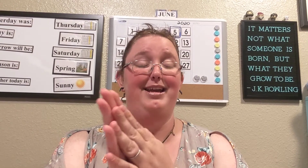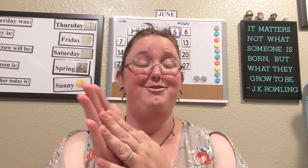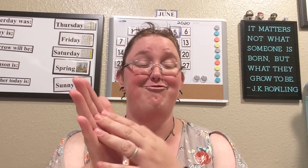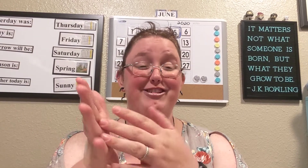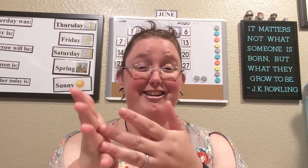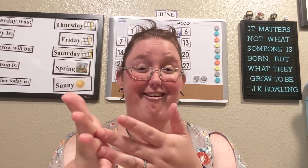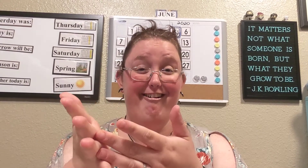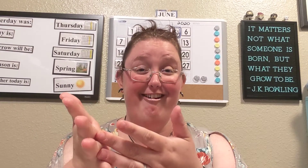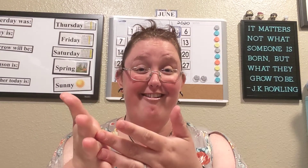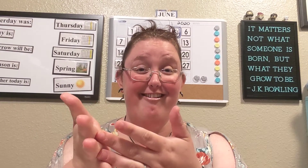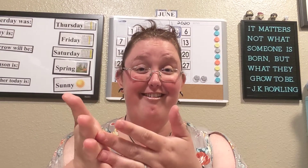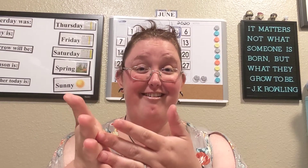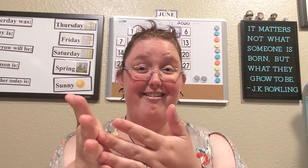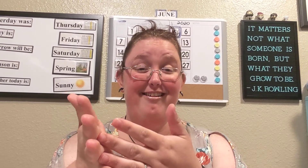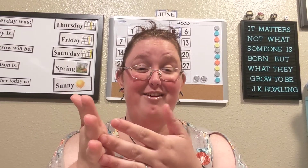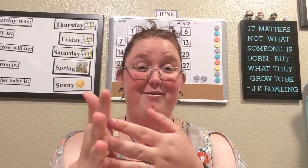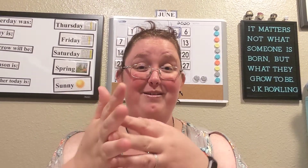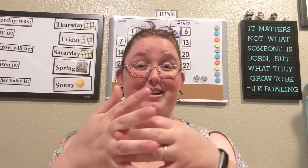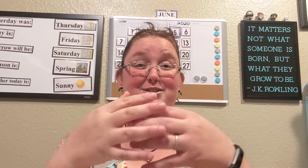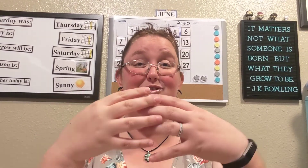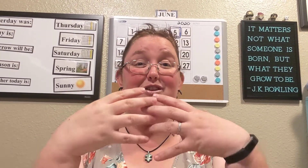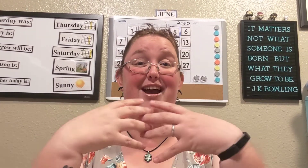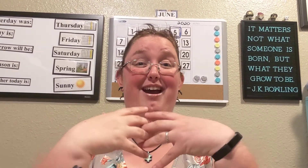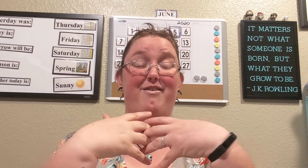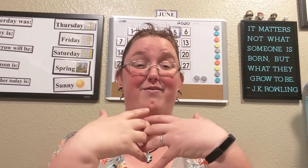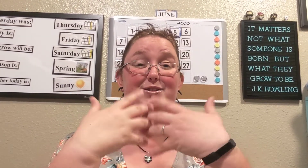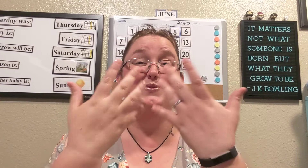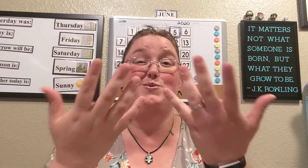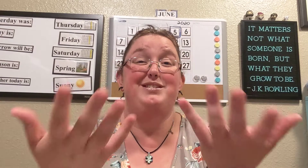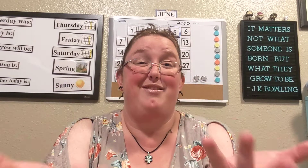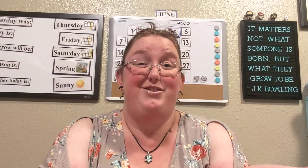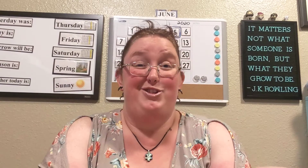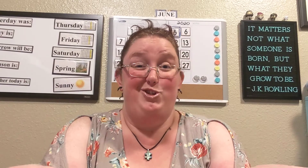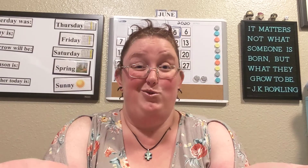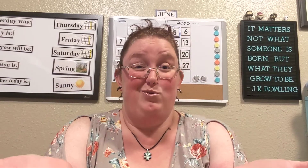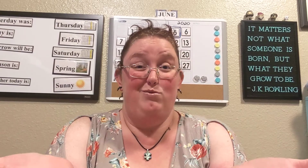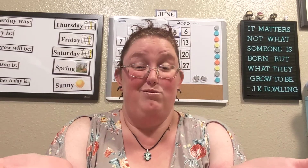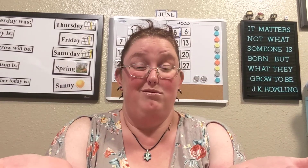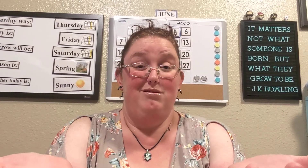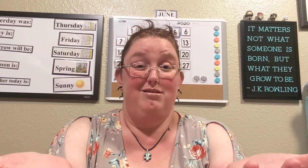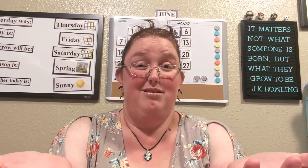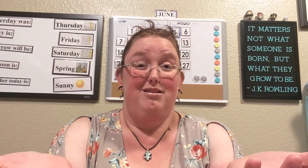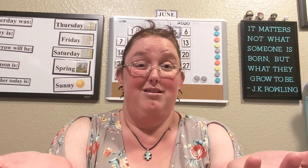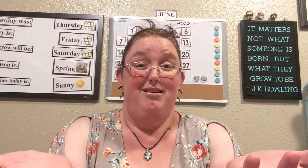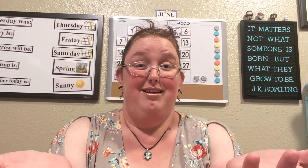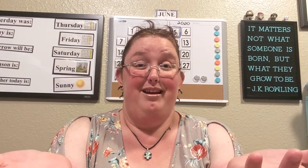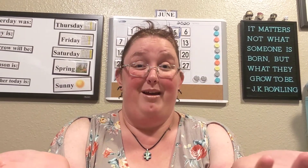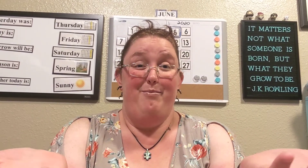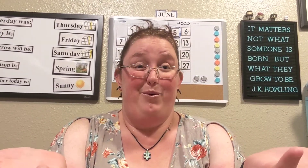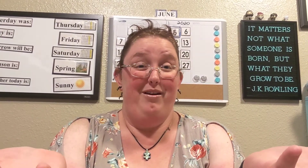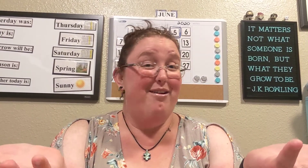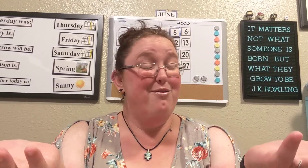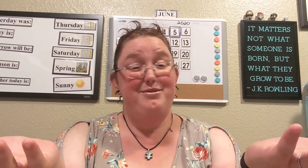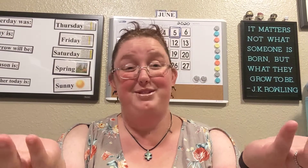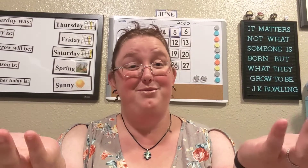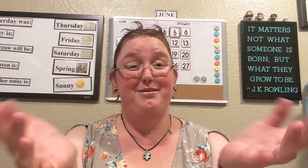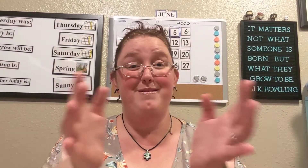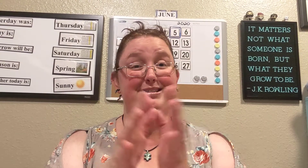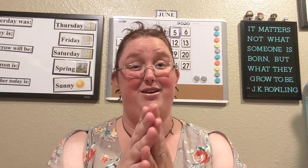it's really hard when I don't have the school stuff to do. I'm bored. I don't know what to do with myself